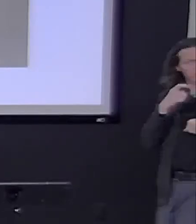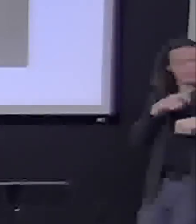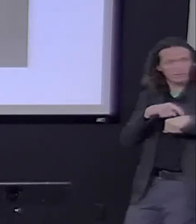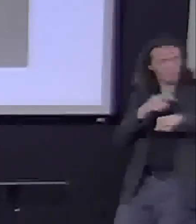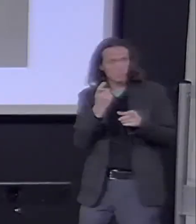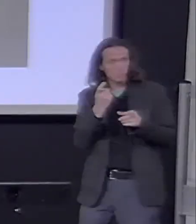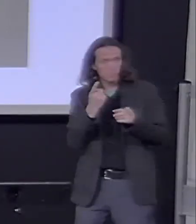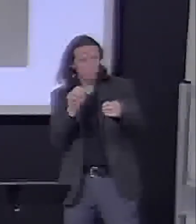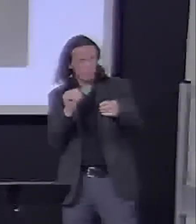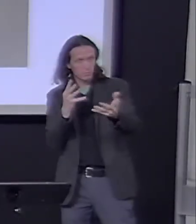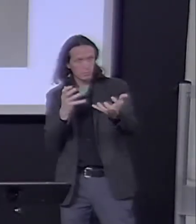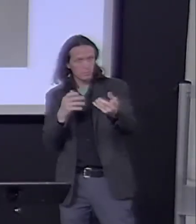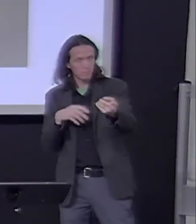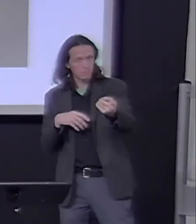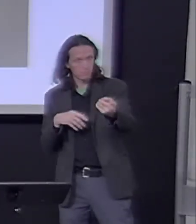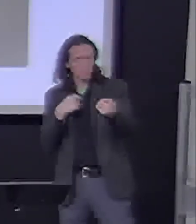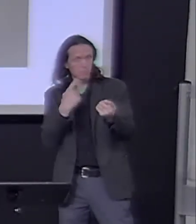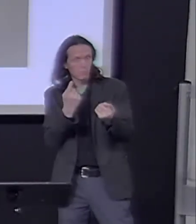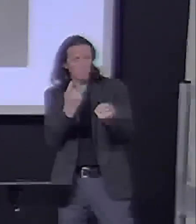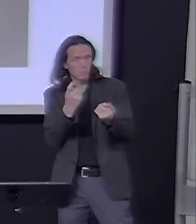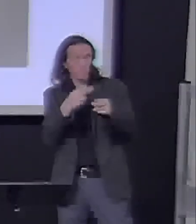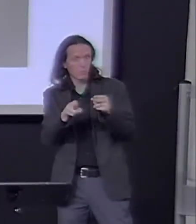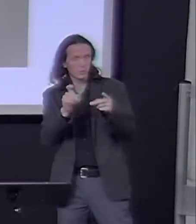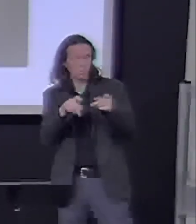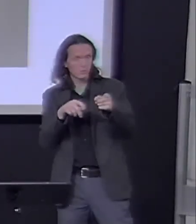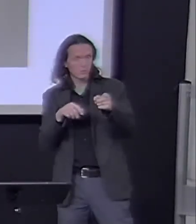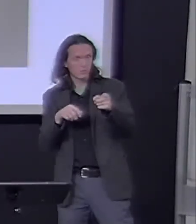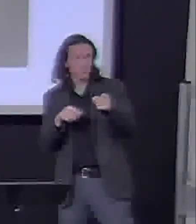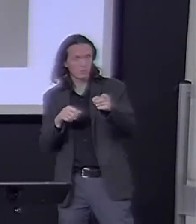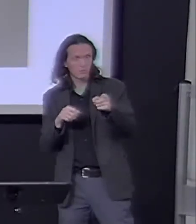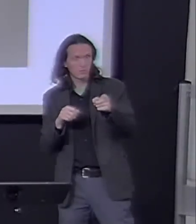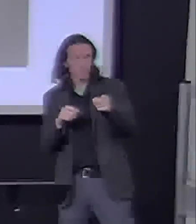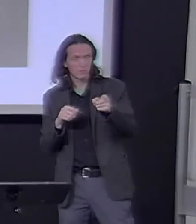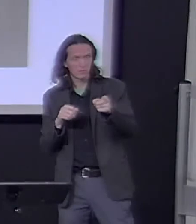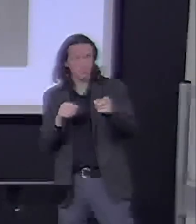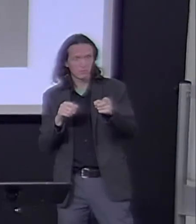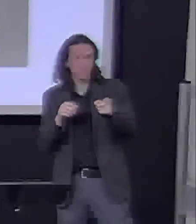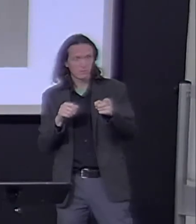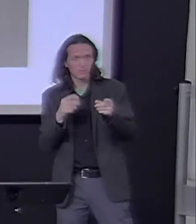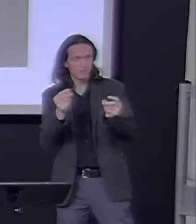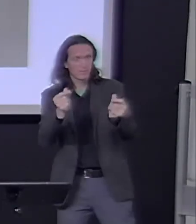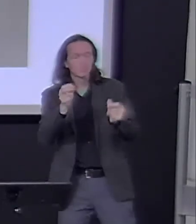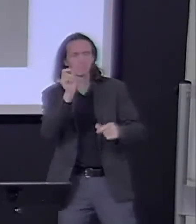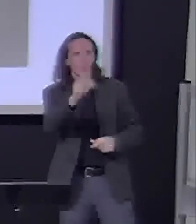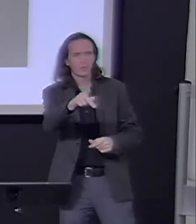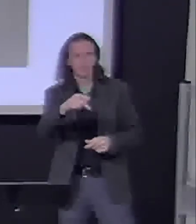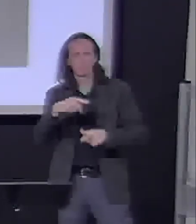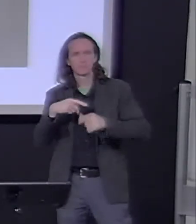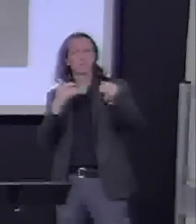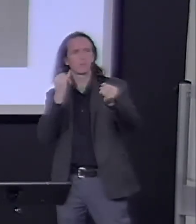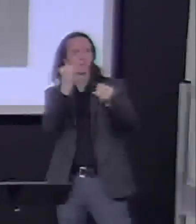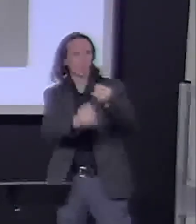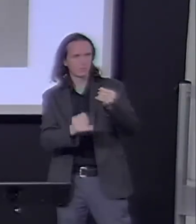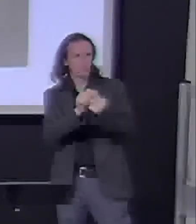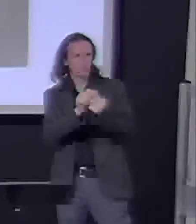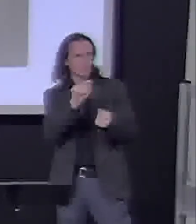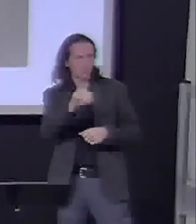Okay, great questions. Do we have time for one more, Dr. Allen? So I think my question's fast,